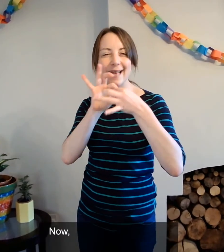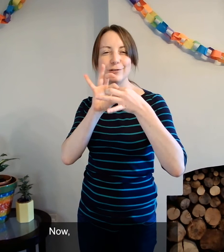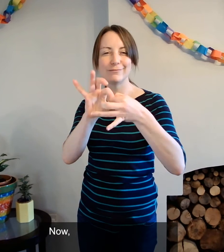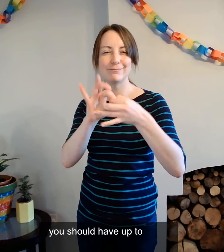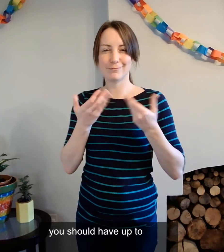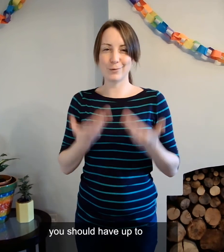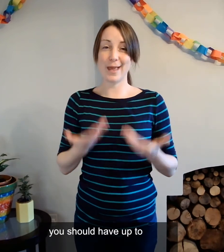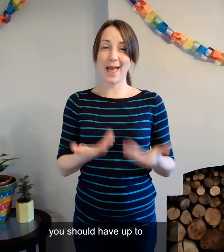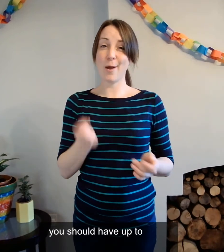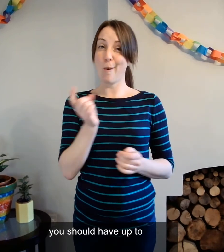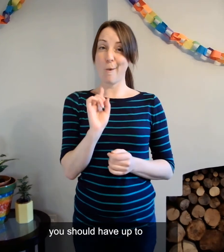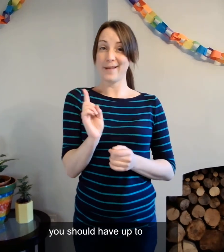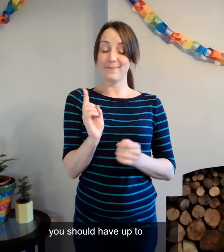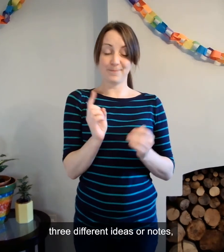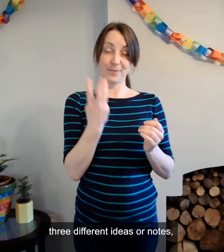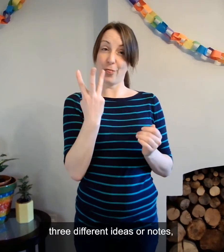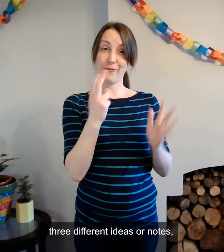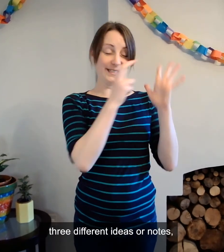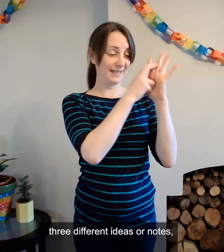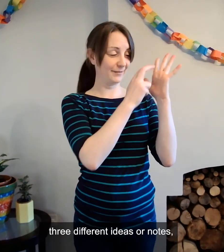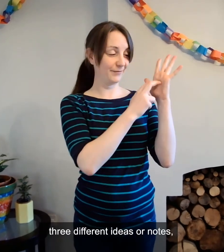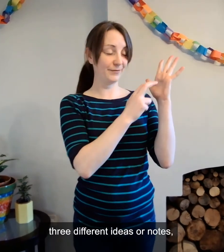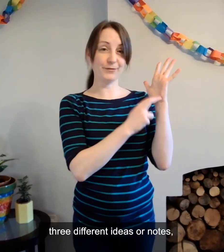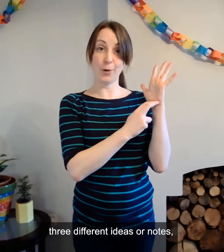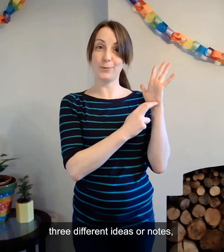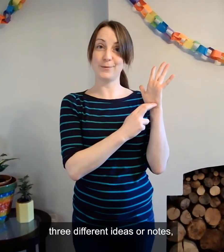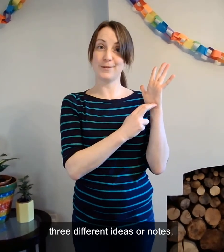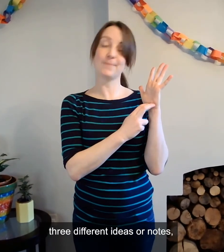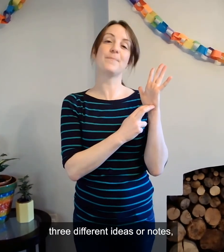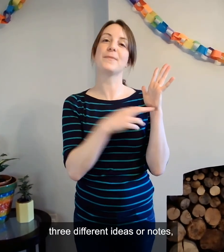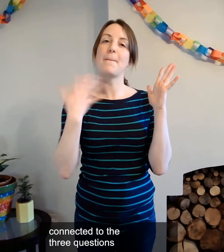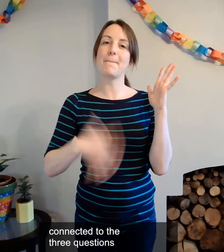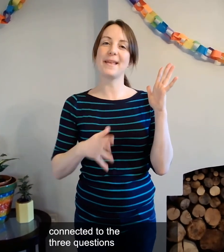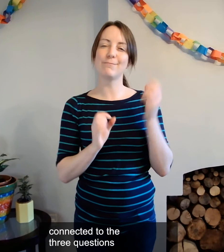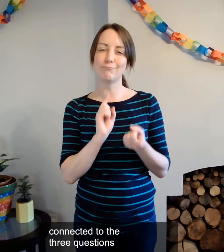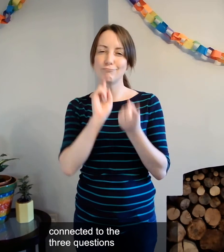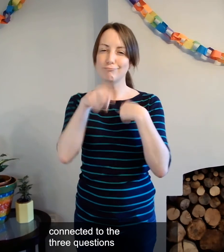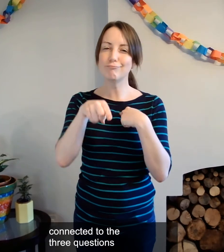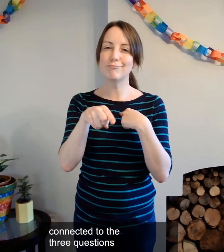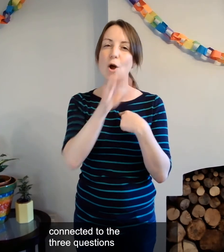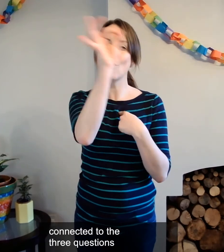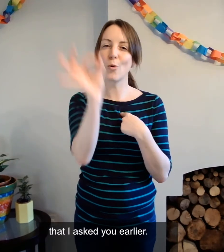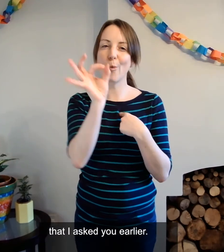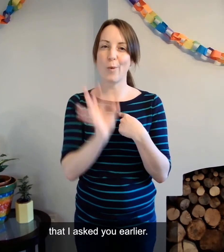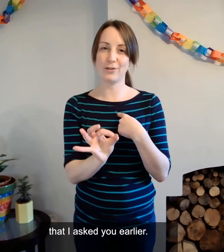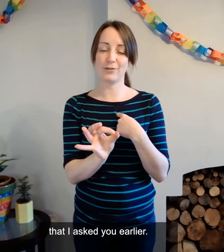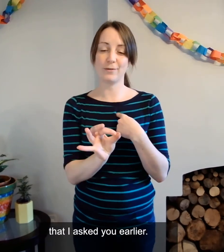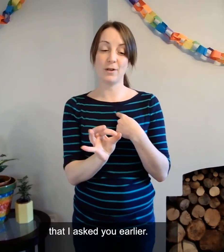Now, you should have up to 3 different ideas or notes connected to the 3 questions that I asked you